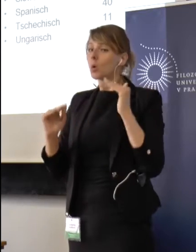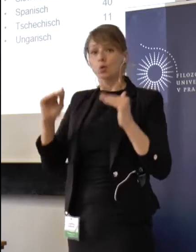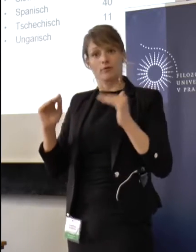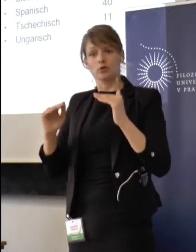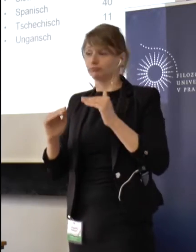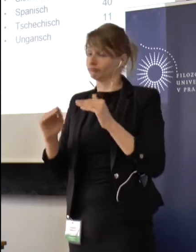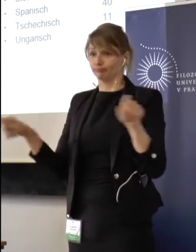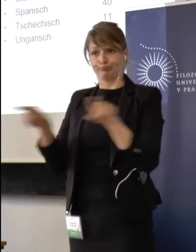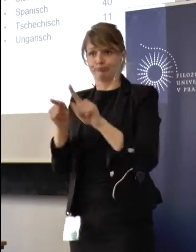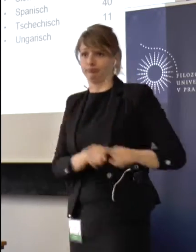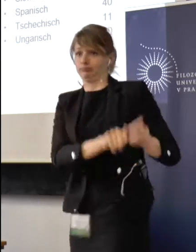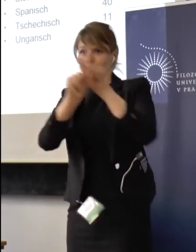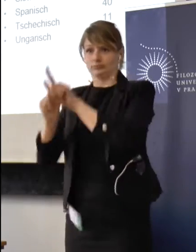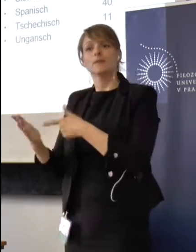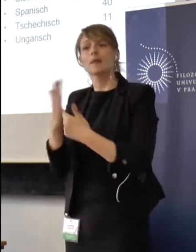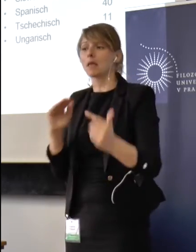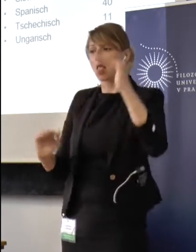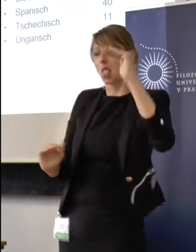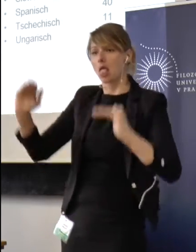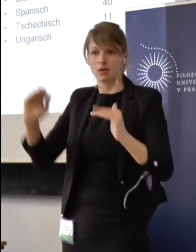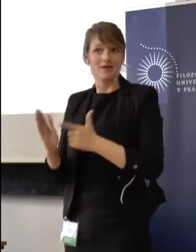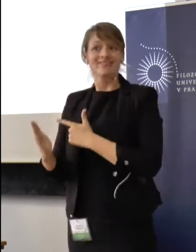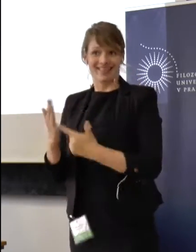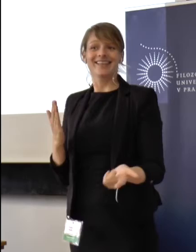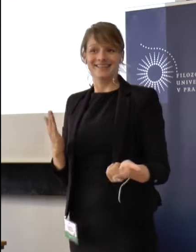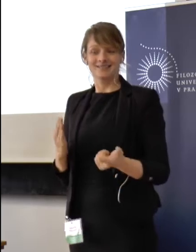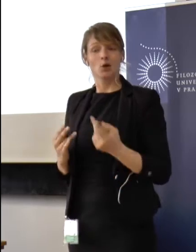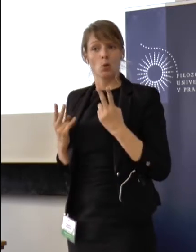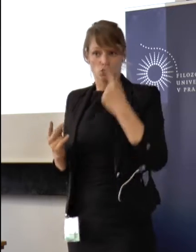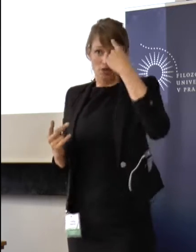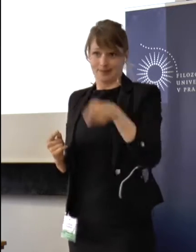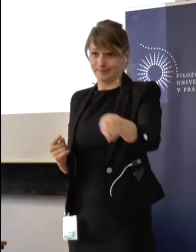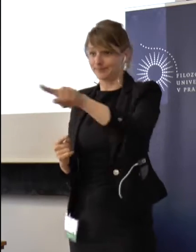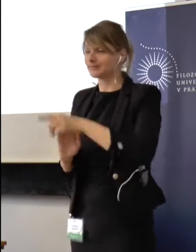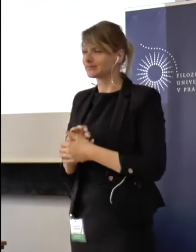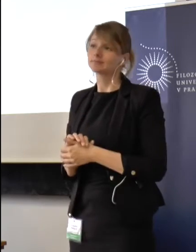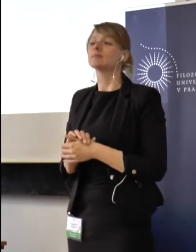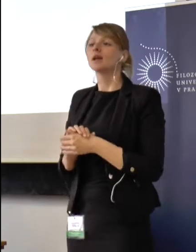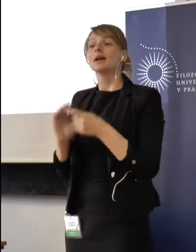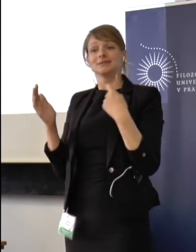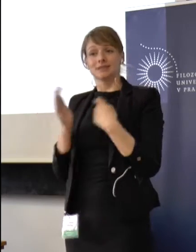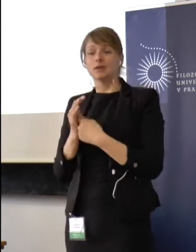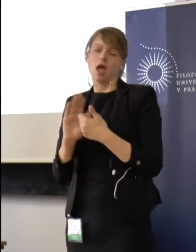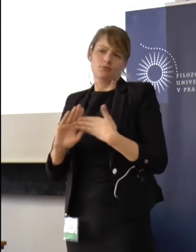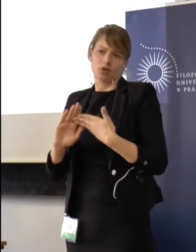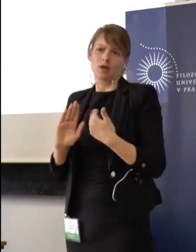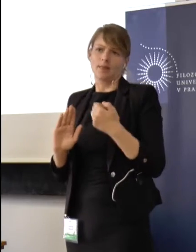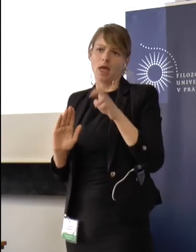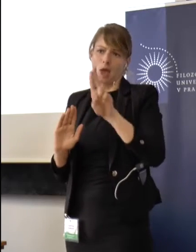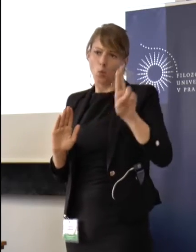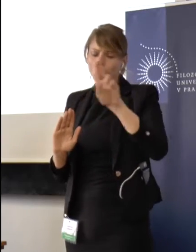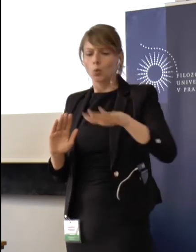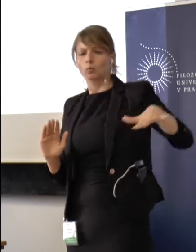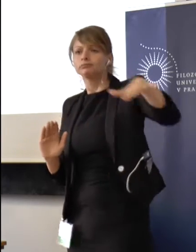the European Union also considered in her constitution, a kind of constitution, the Treaty of Lisbon,